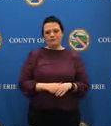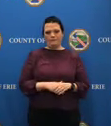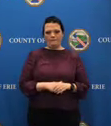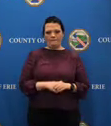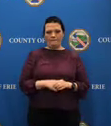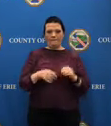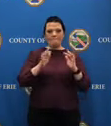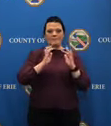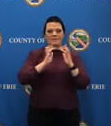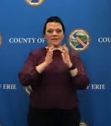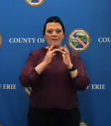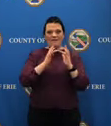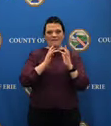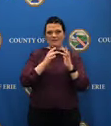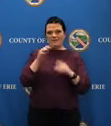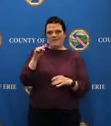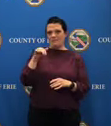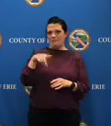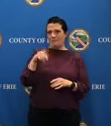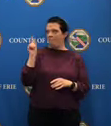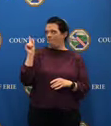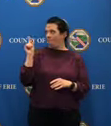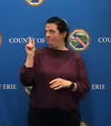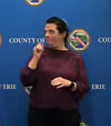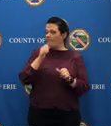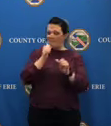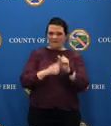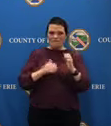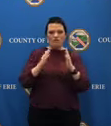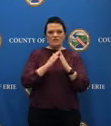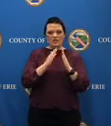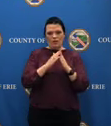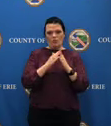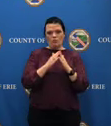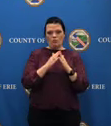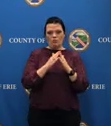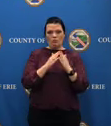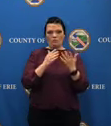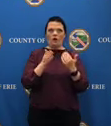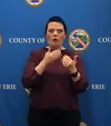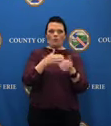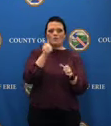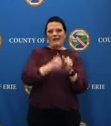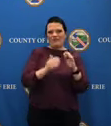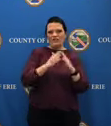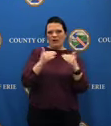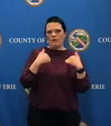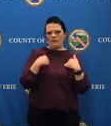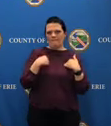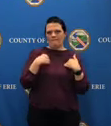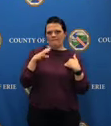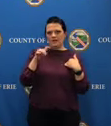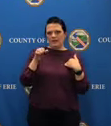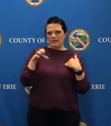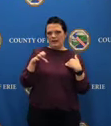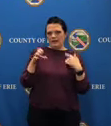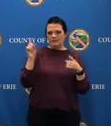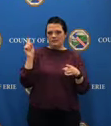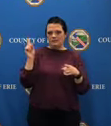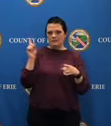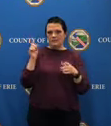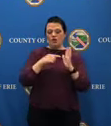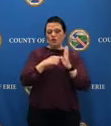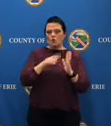The online case map, of course, every town almost every town has a case. The map shows